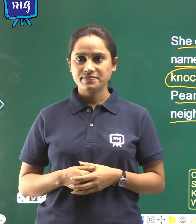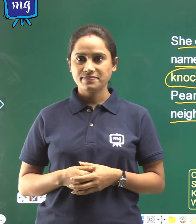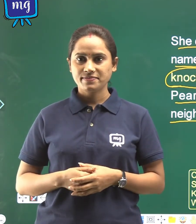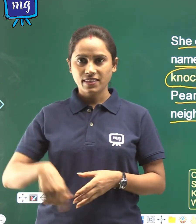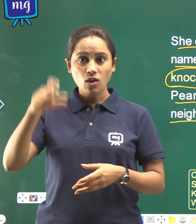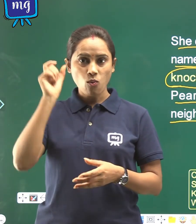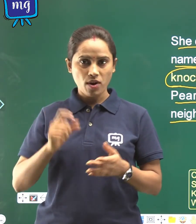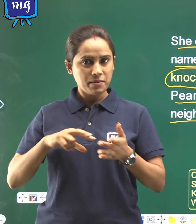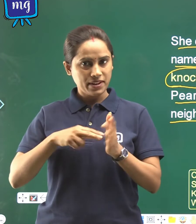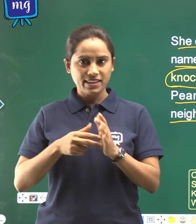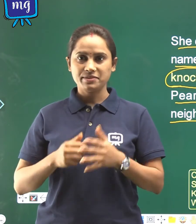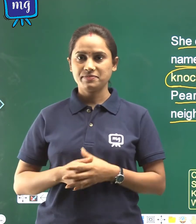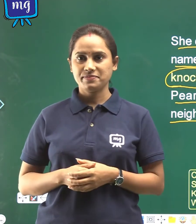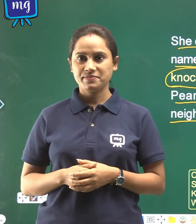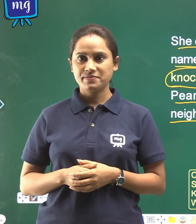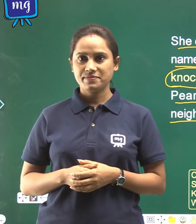Word meaning: